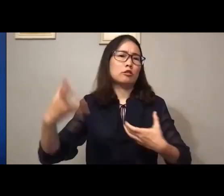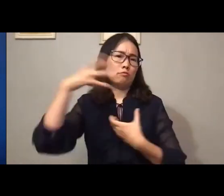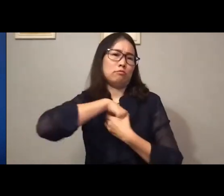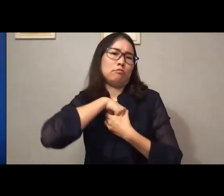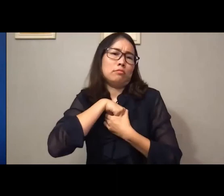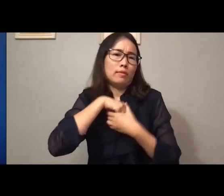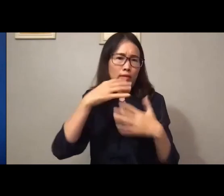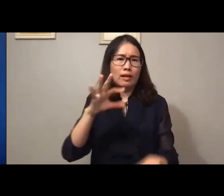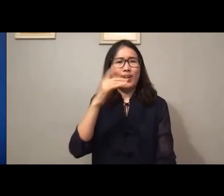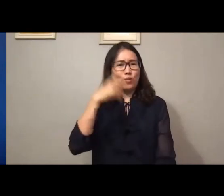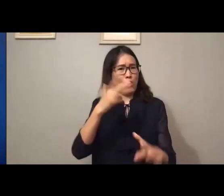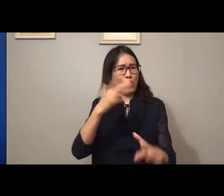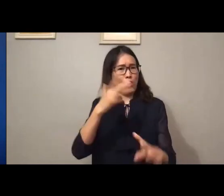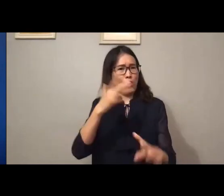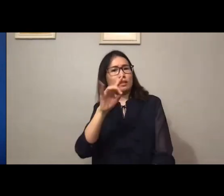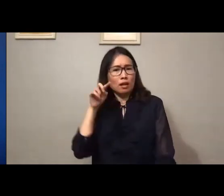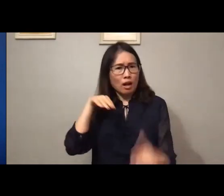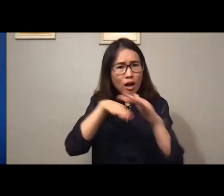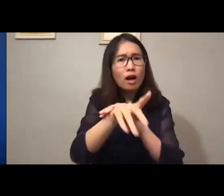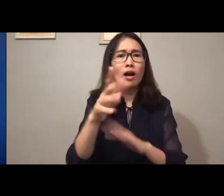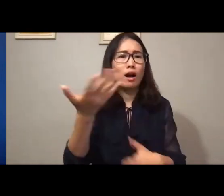a bike. She taught me how to read.